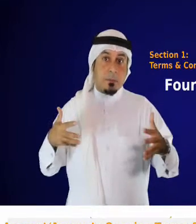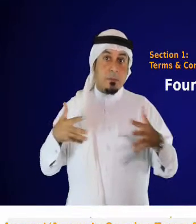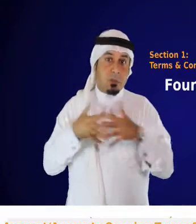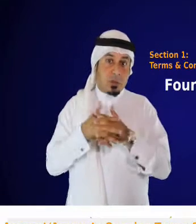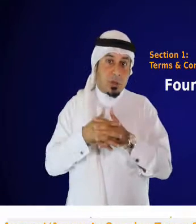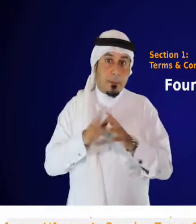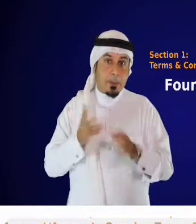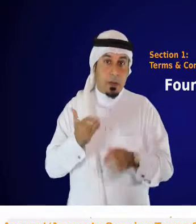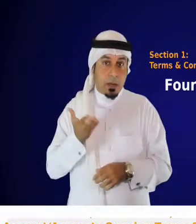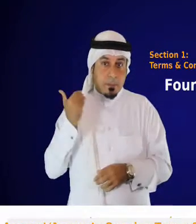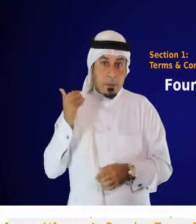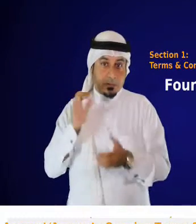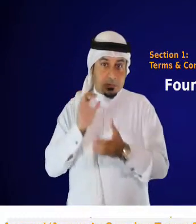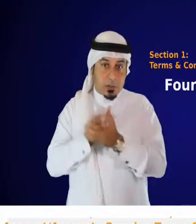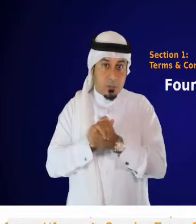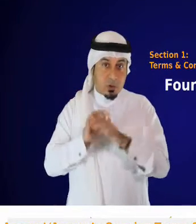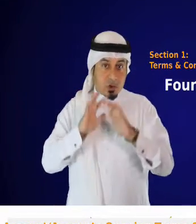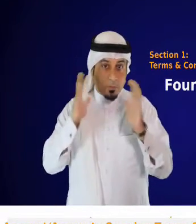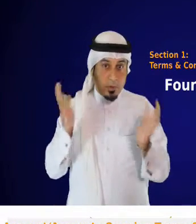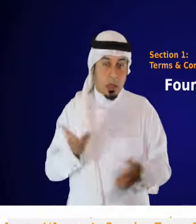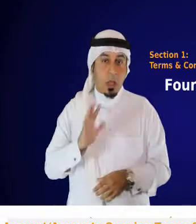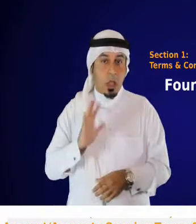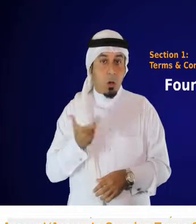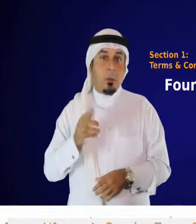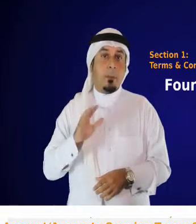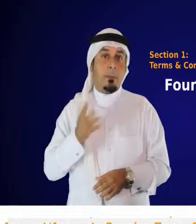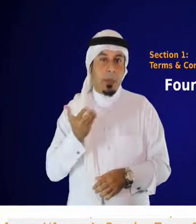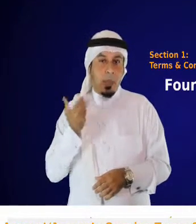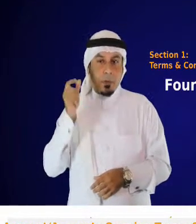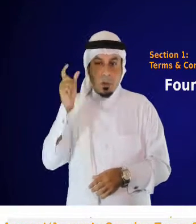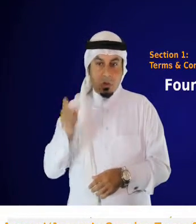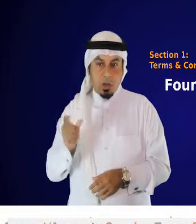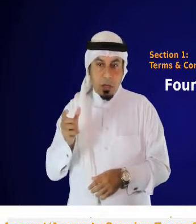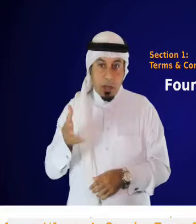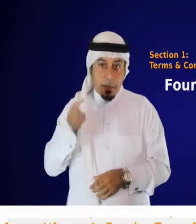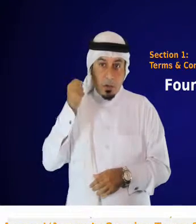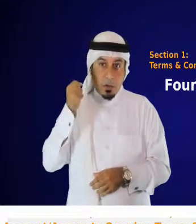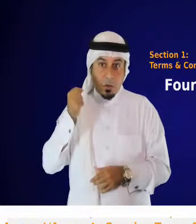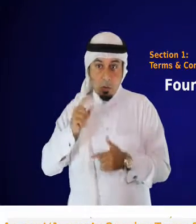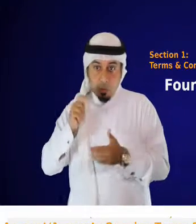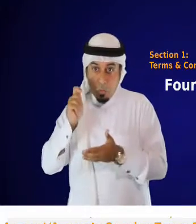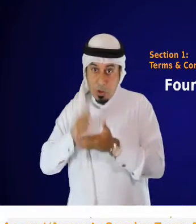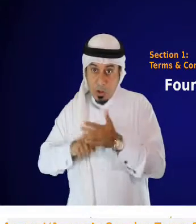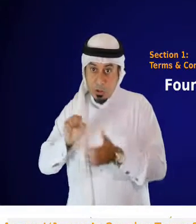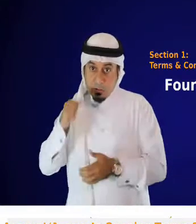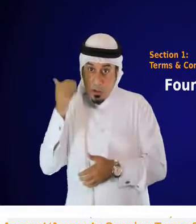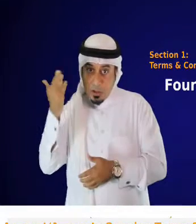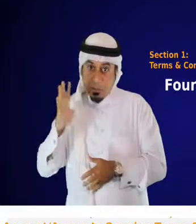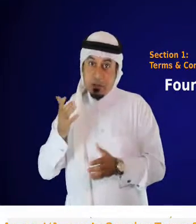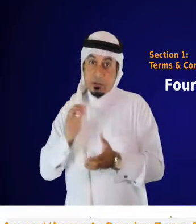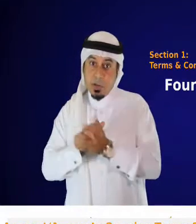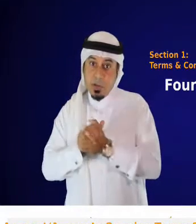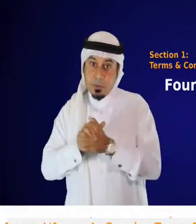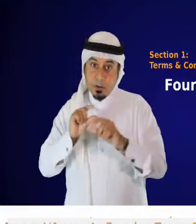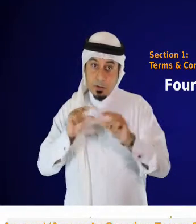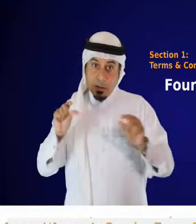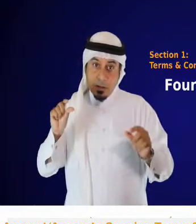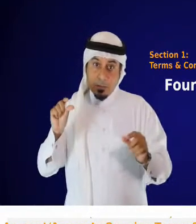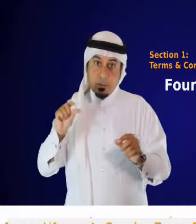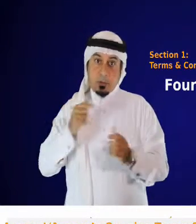1. The joint account is opened jointly by the partners or by a person duly authorized by the account holders and attested by